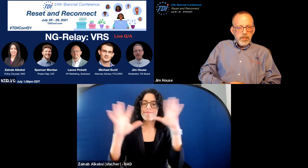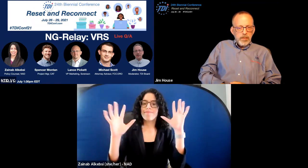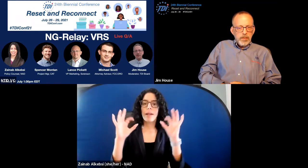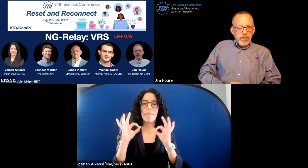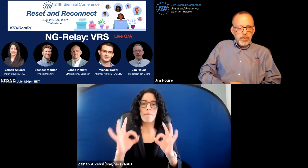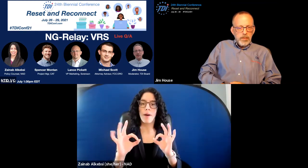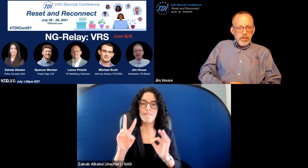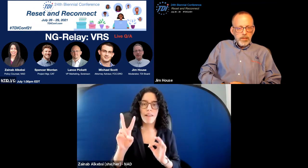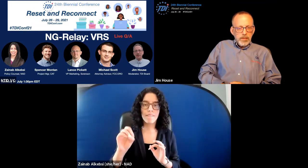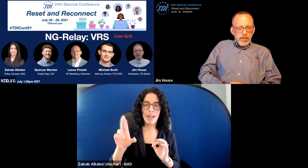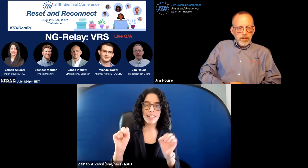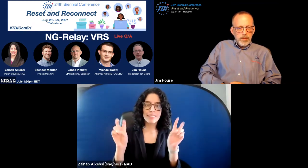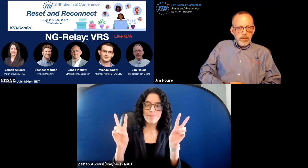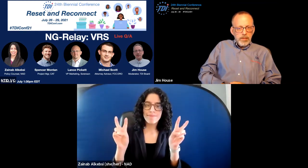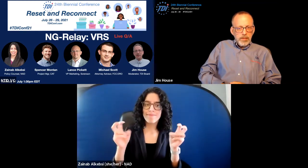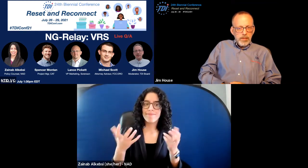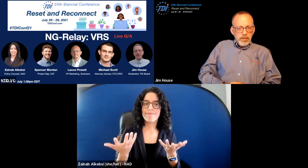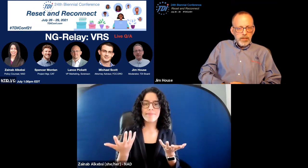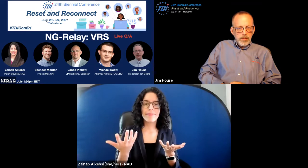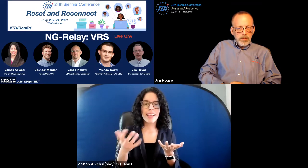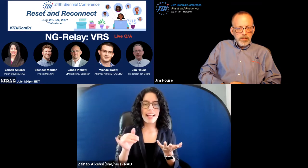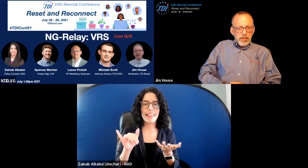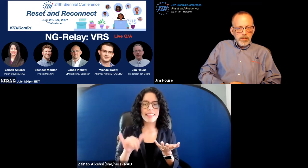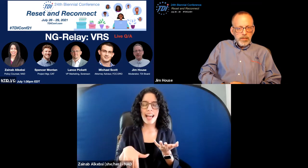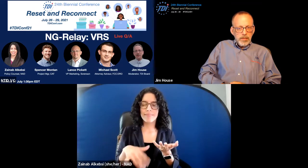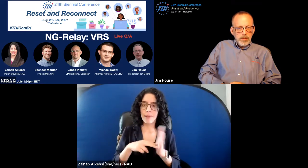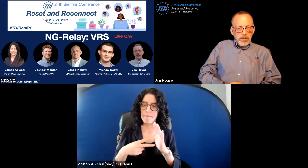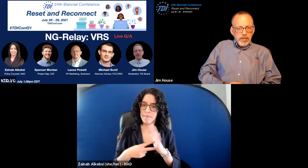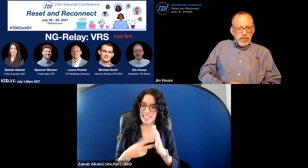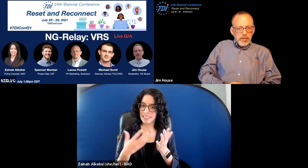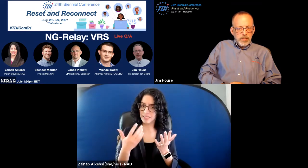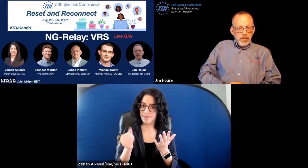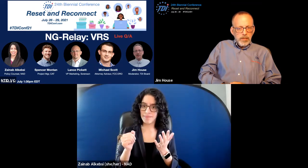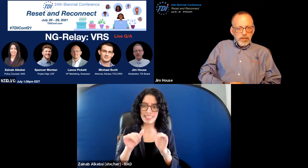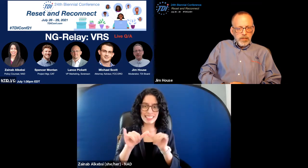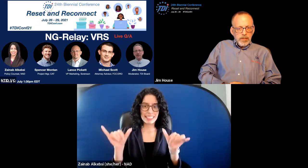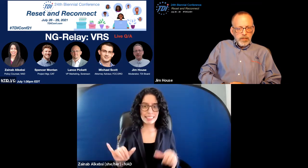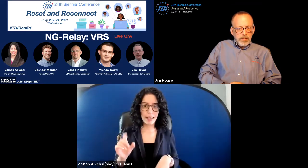For me to envision the perfect VRS system,